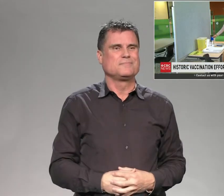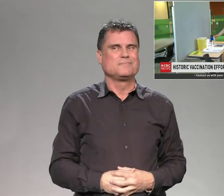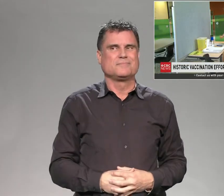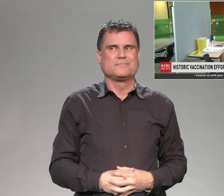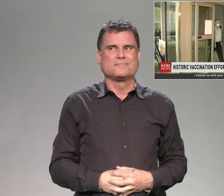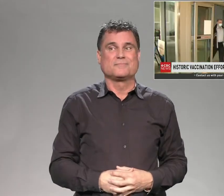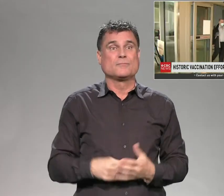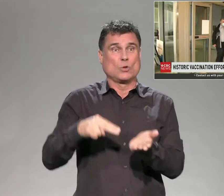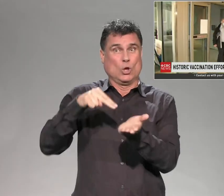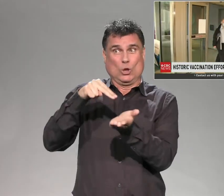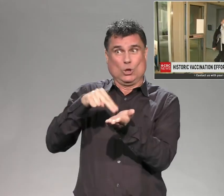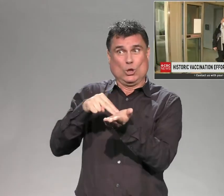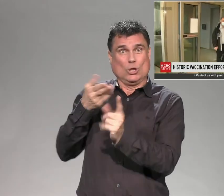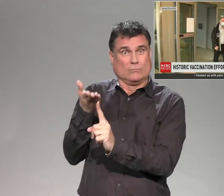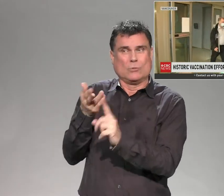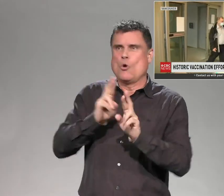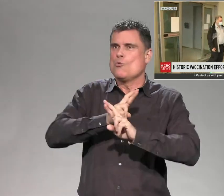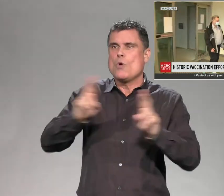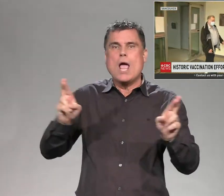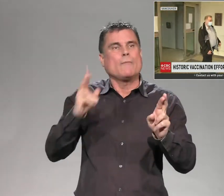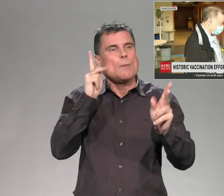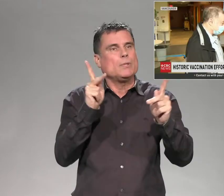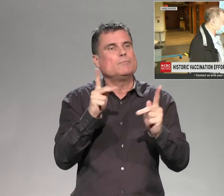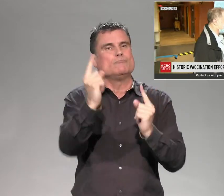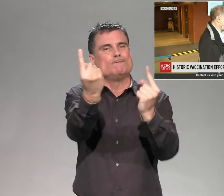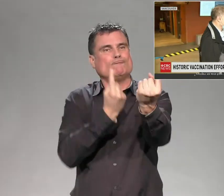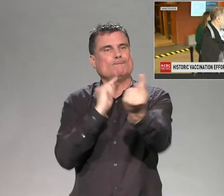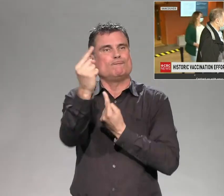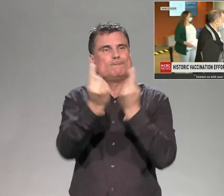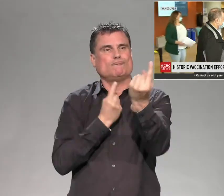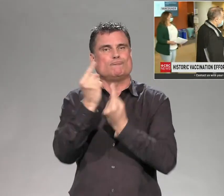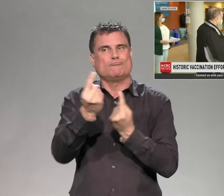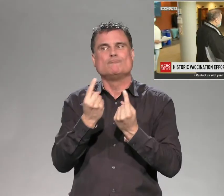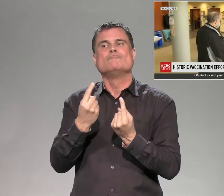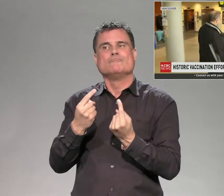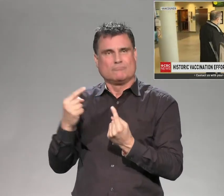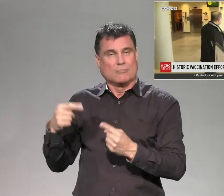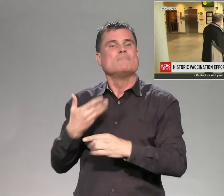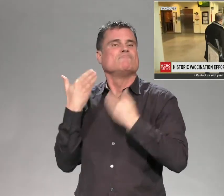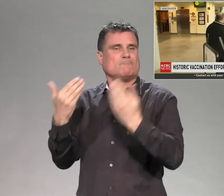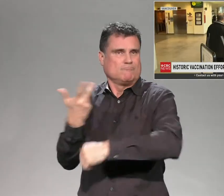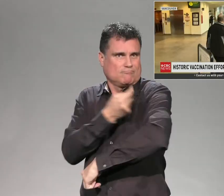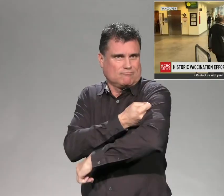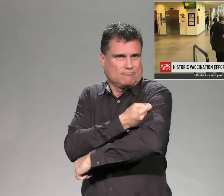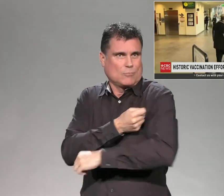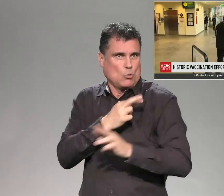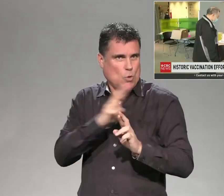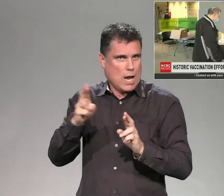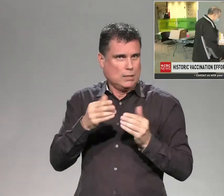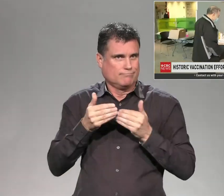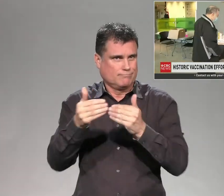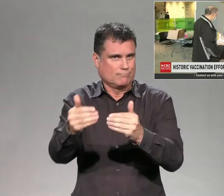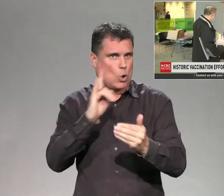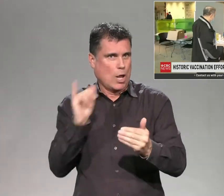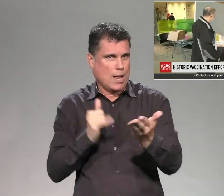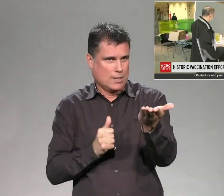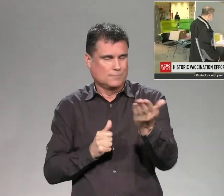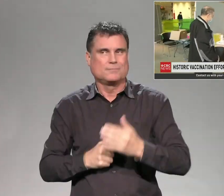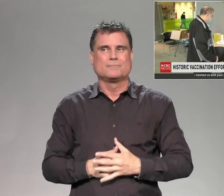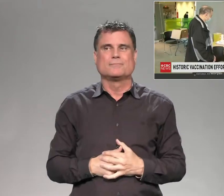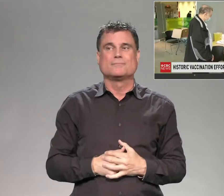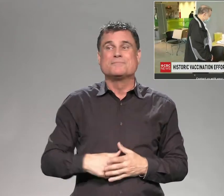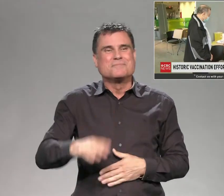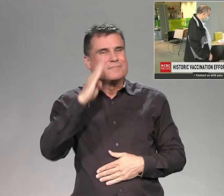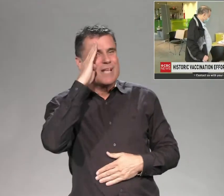station as today's first vaccine recipient comes through the door. Hi. Hello. I'm Monica. I'm one of the nurses